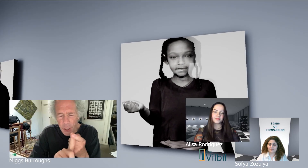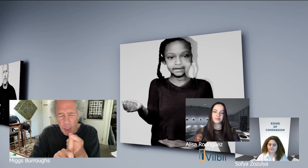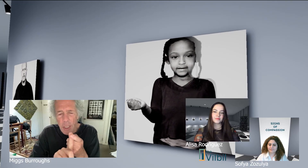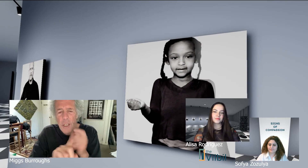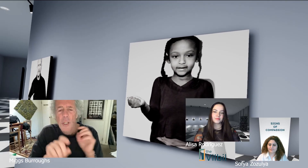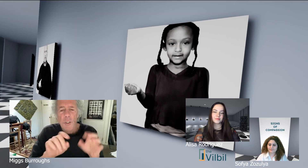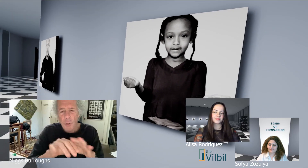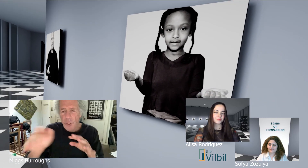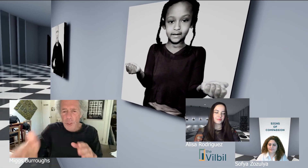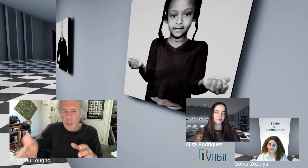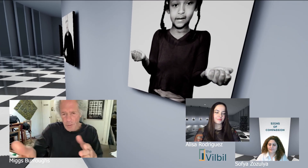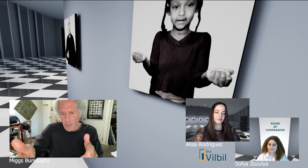touching. So this is